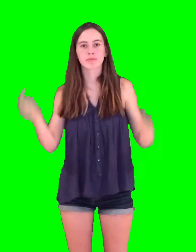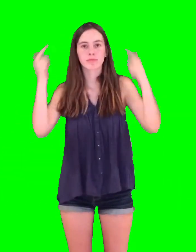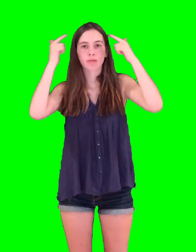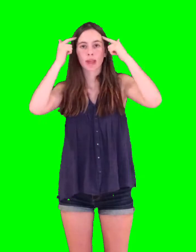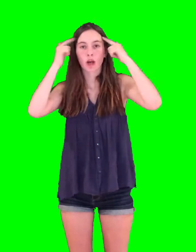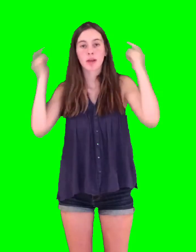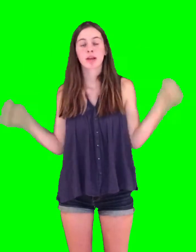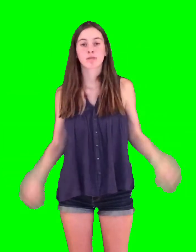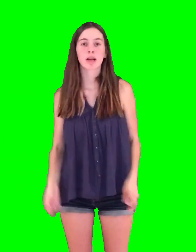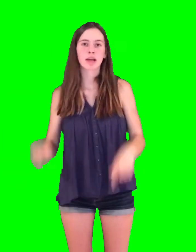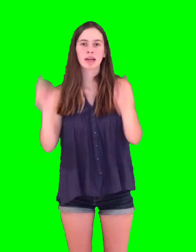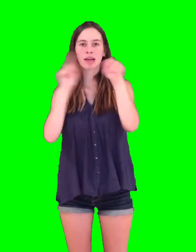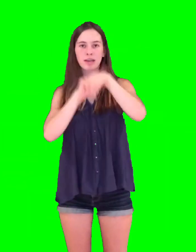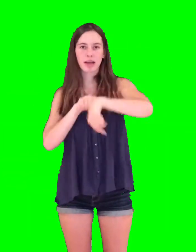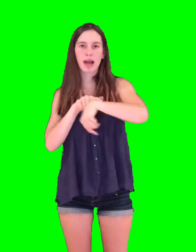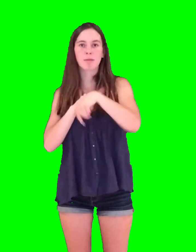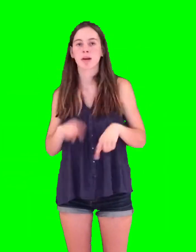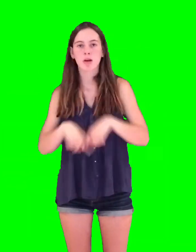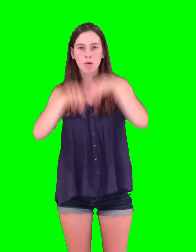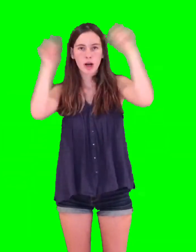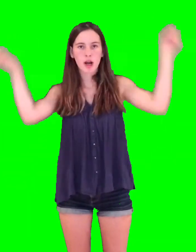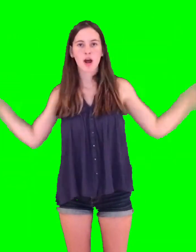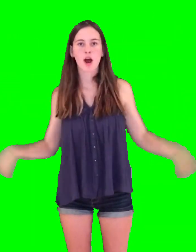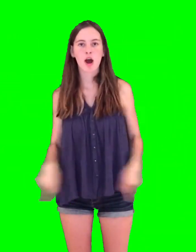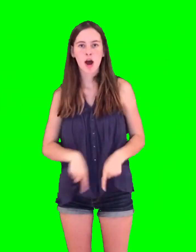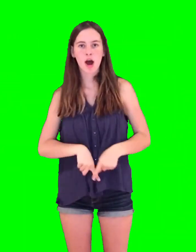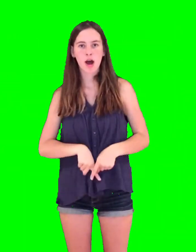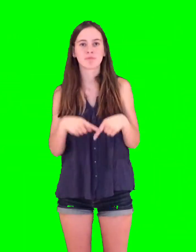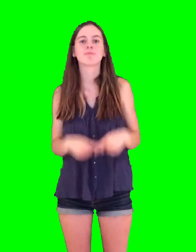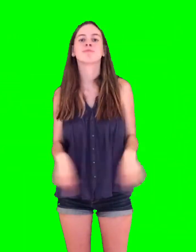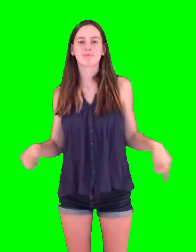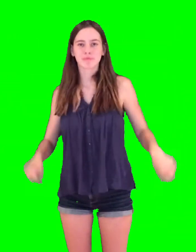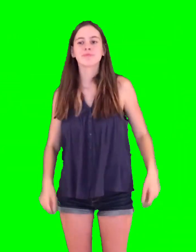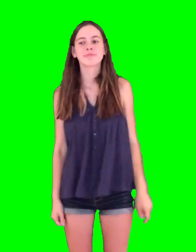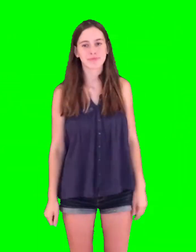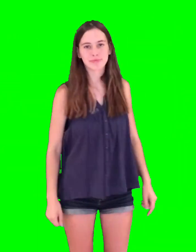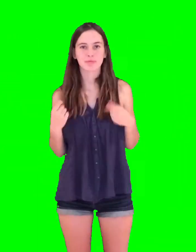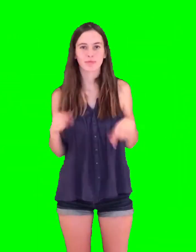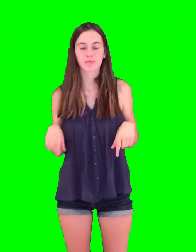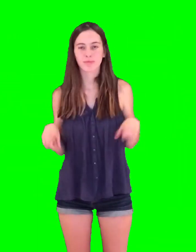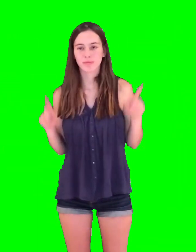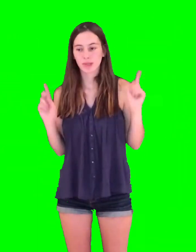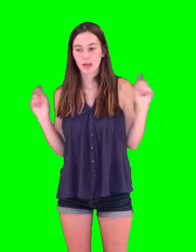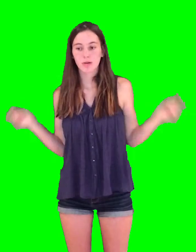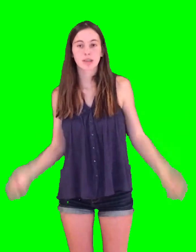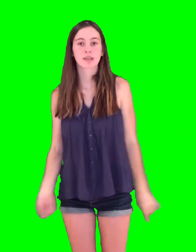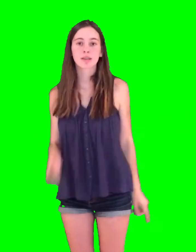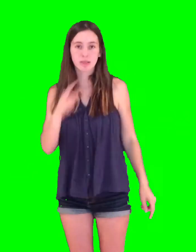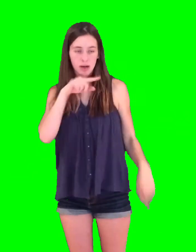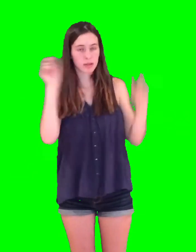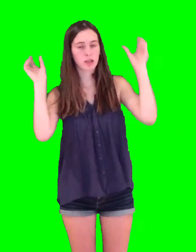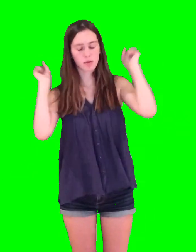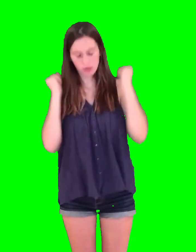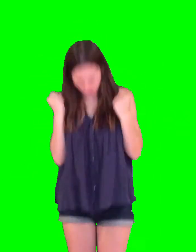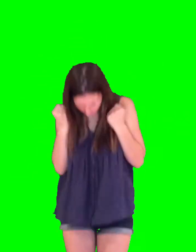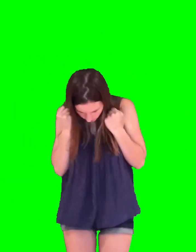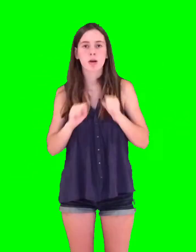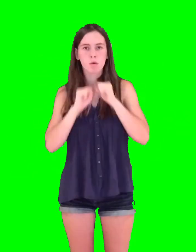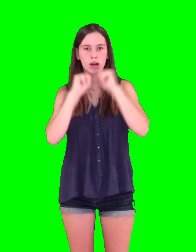I know that I'm running out of time, I want it all, and I'm wishing they stopped trying to turn me off, I want